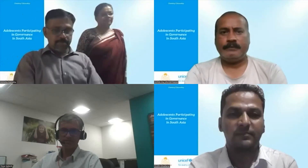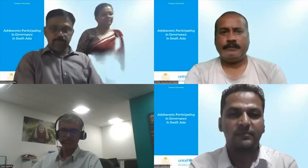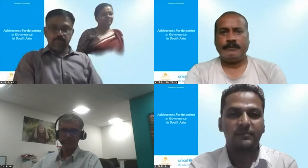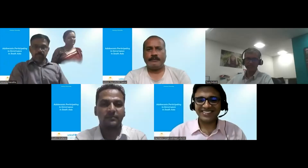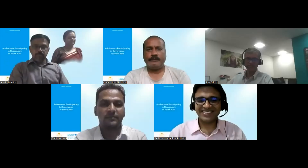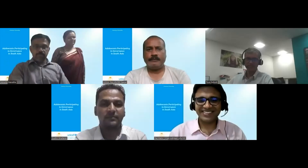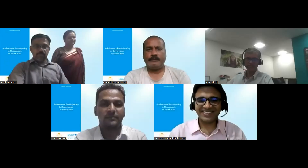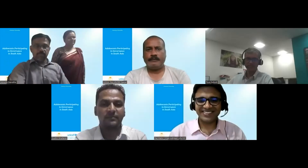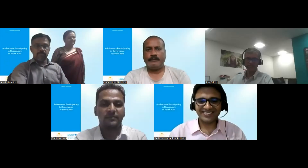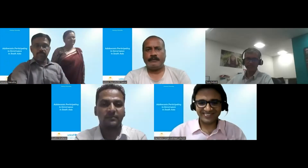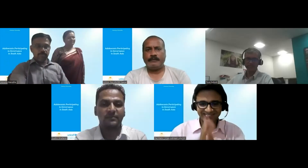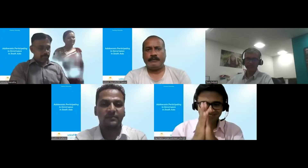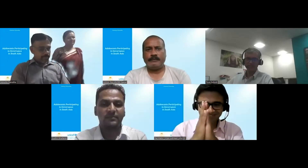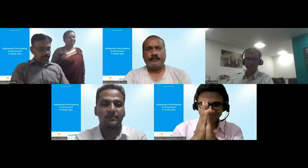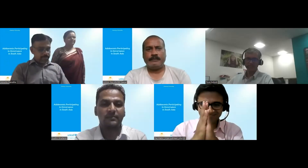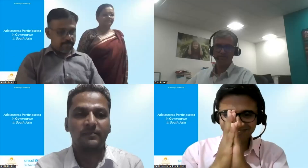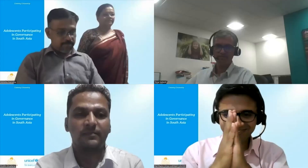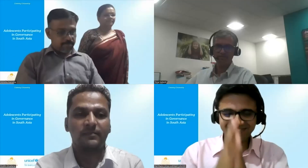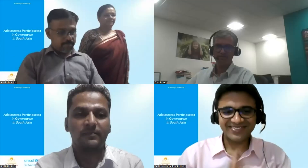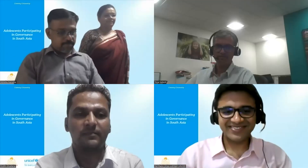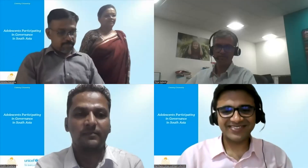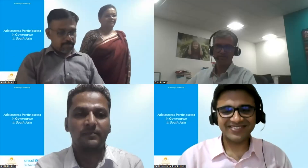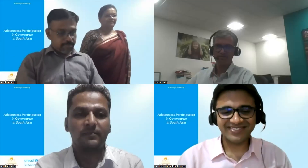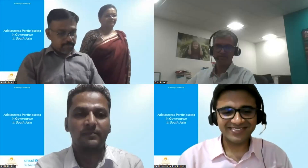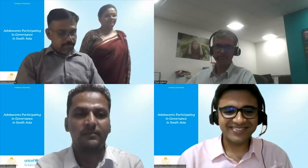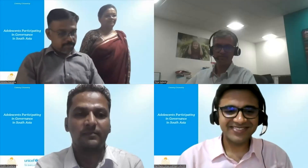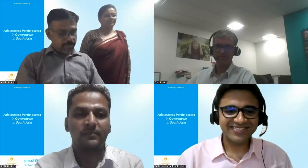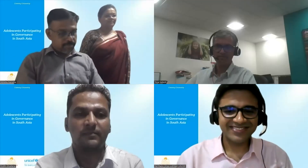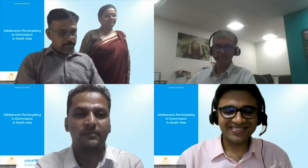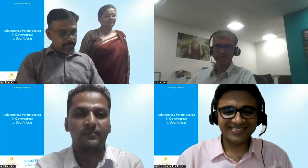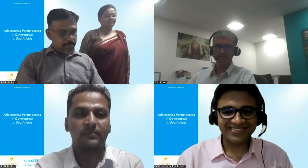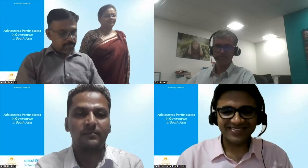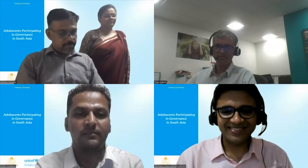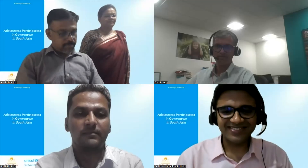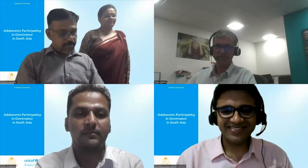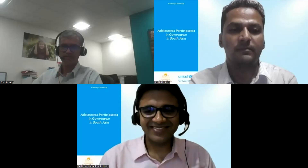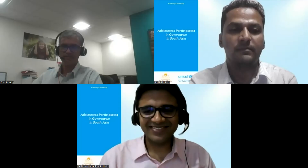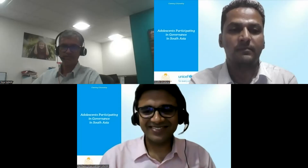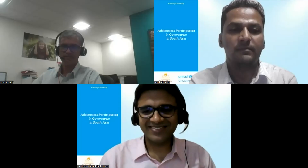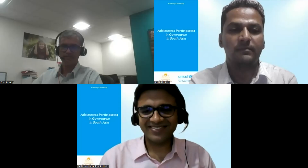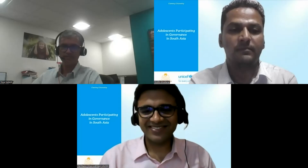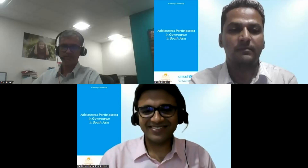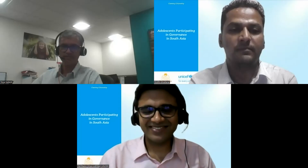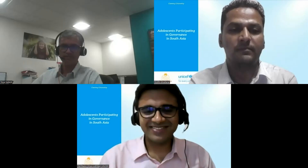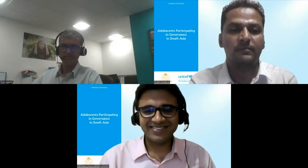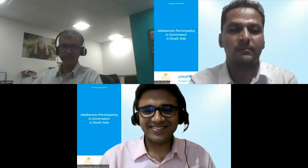are like ADAPT professionals, you're working on UNICOD, for your constant